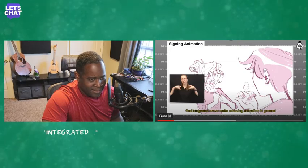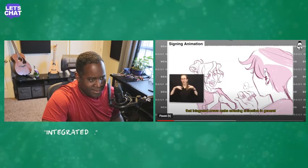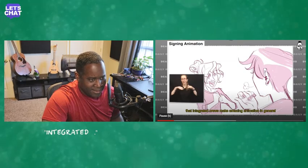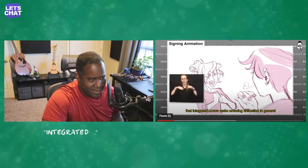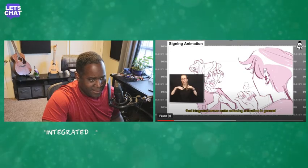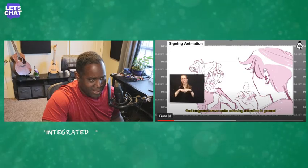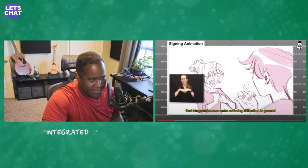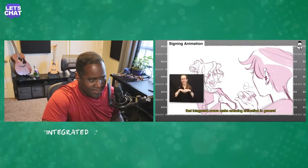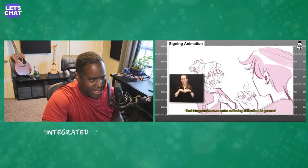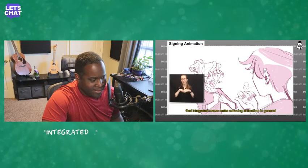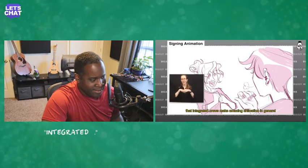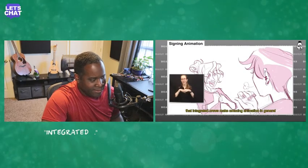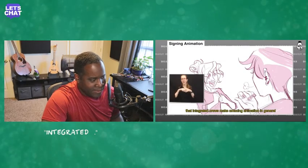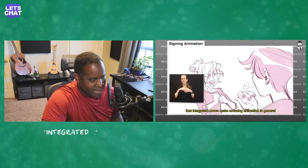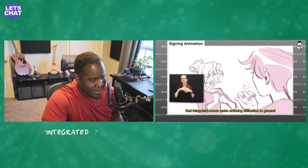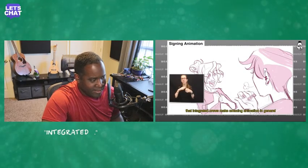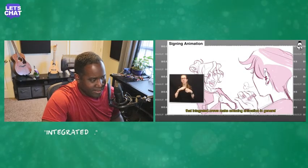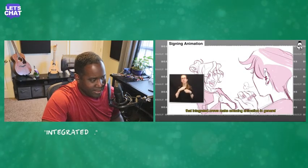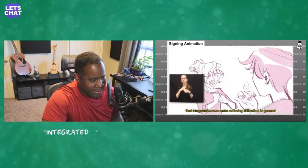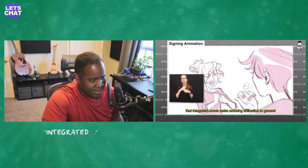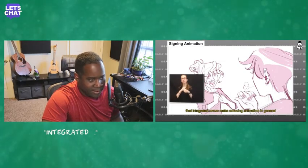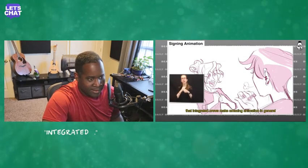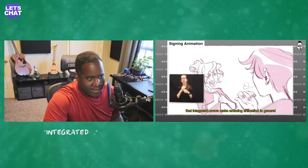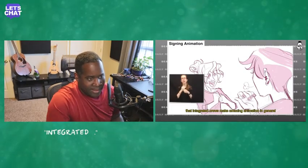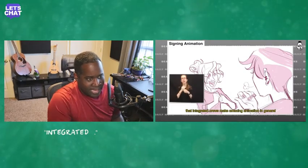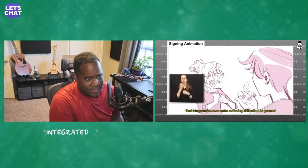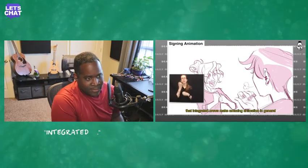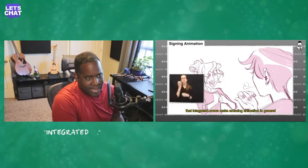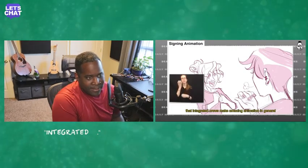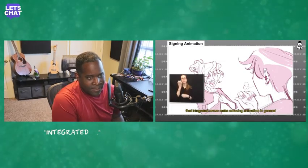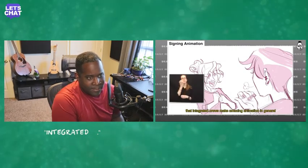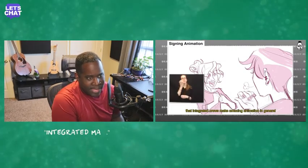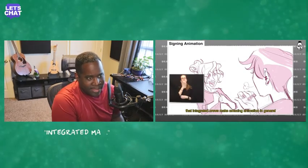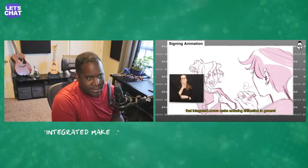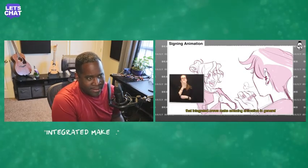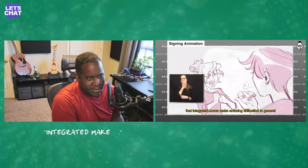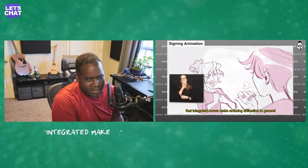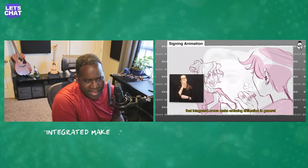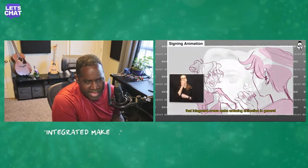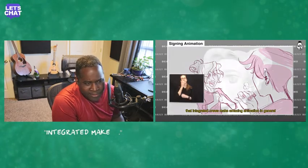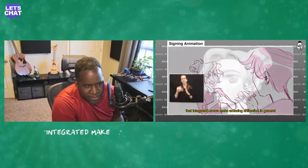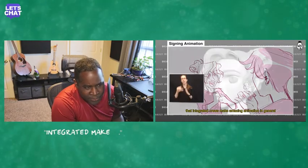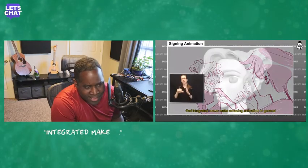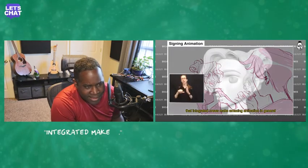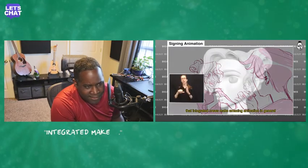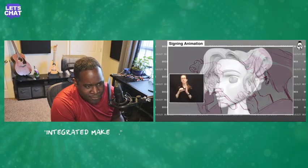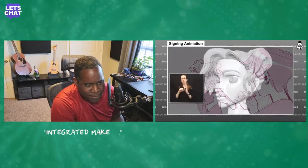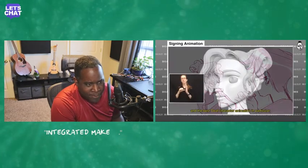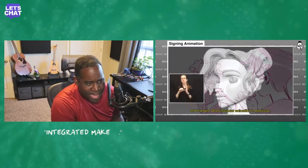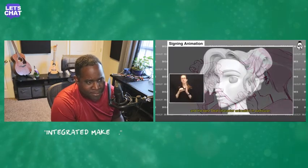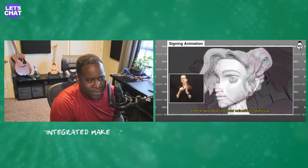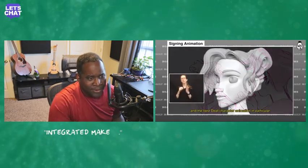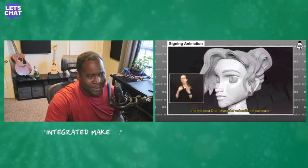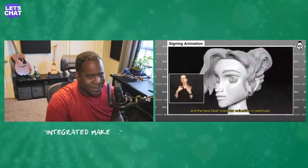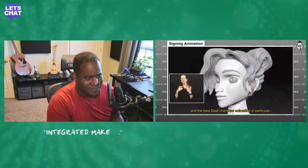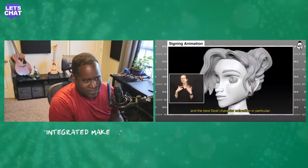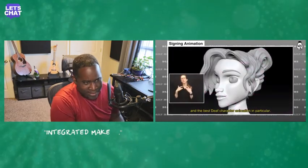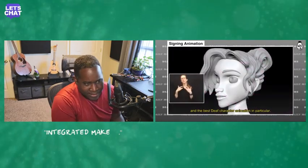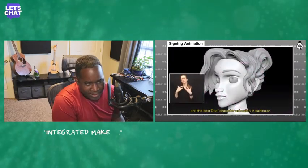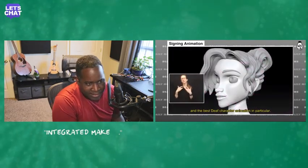60%. Okay, so that's integrate. Let's see. Integrate, make. I don't know what that is, and there's bad